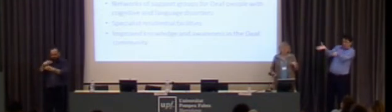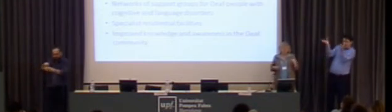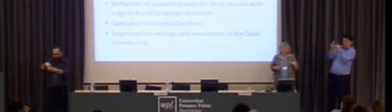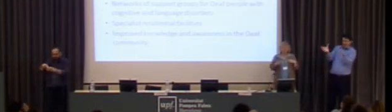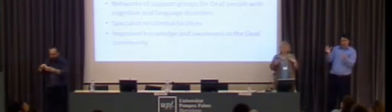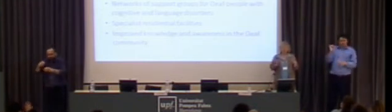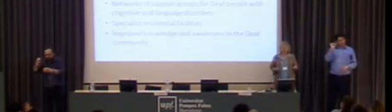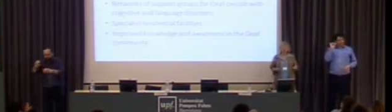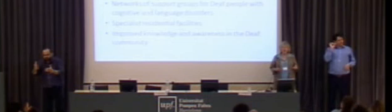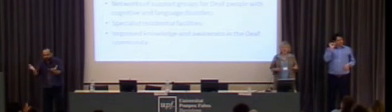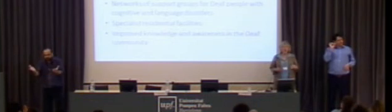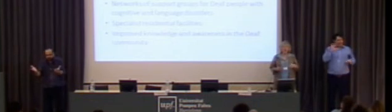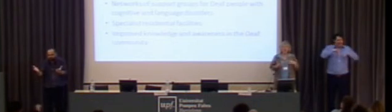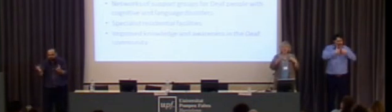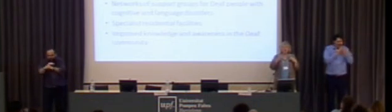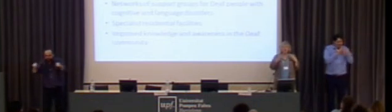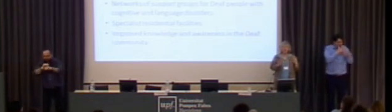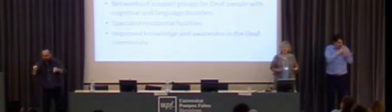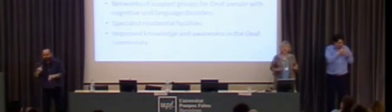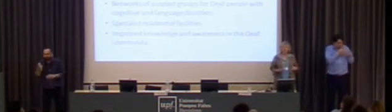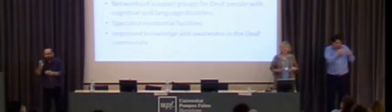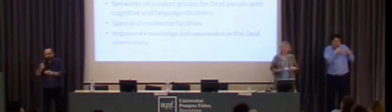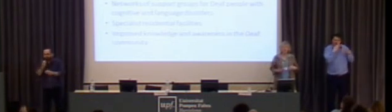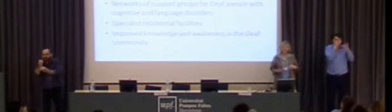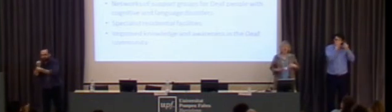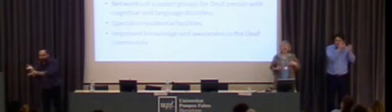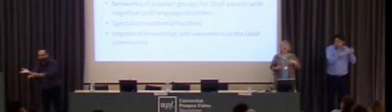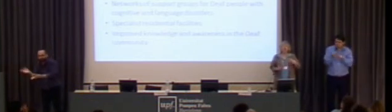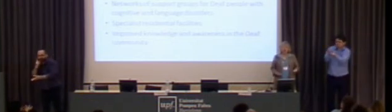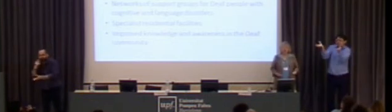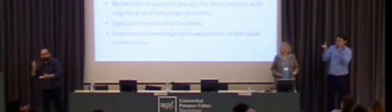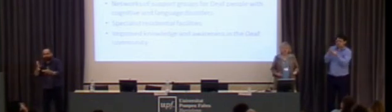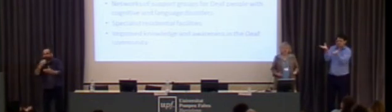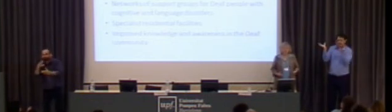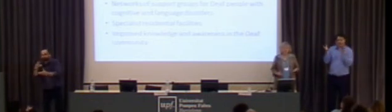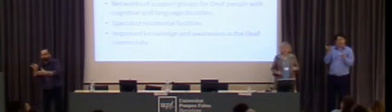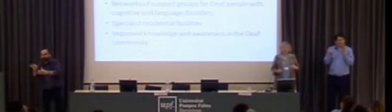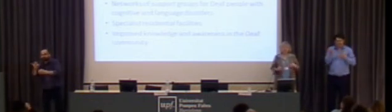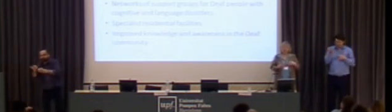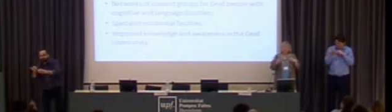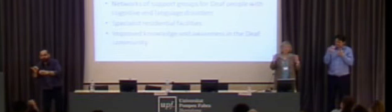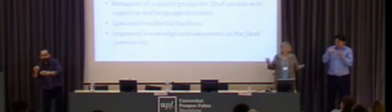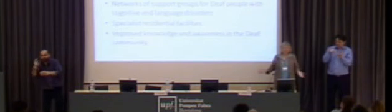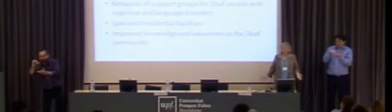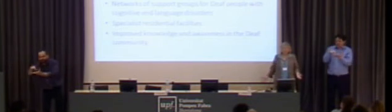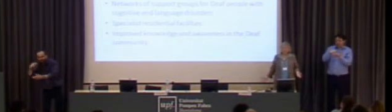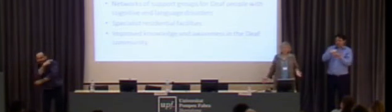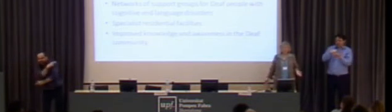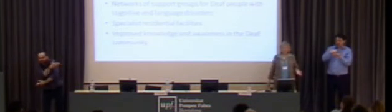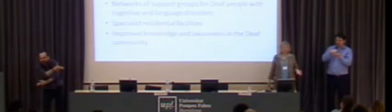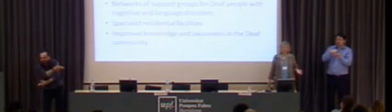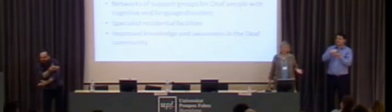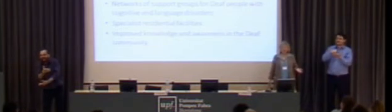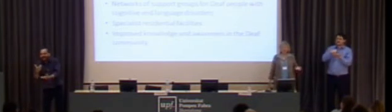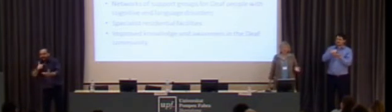to improve awareness so that deaf people will come forward, recognize there's a problem. I mean, we've had people